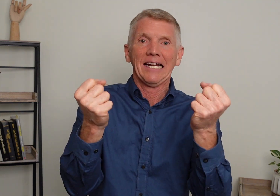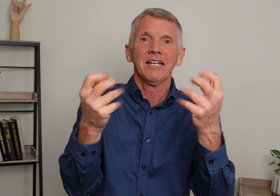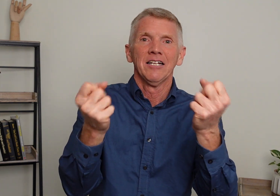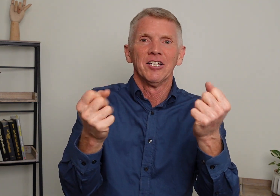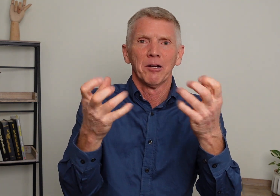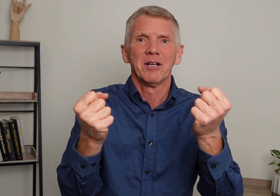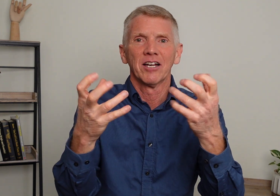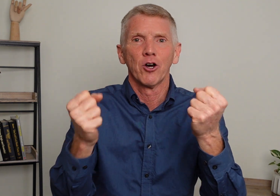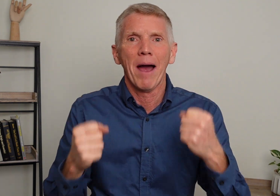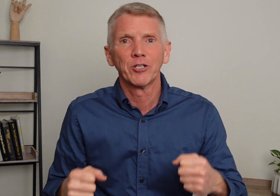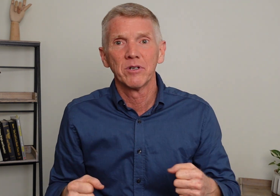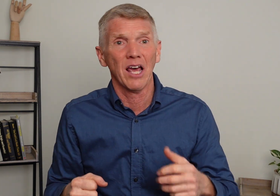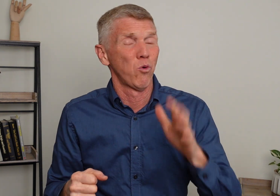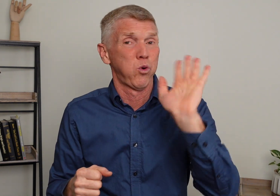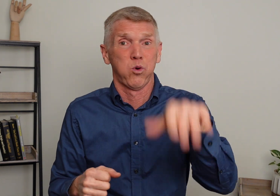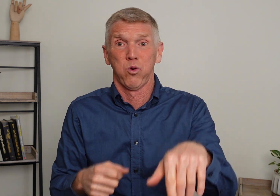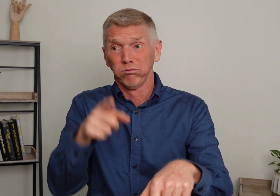signing, somebody's going to go back to you and say,